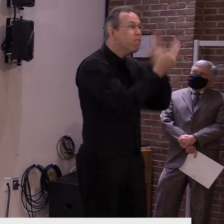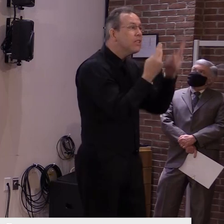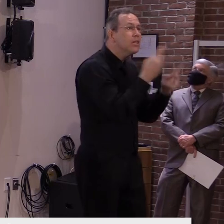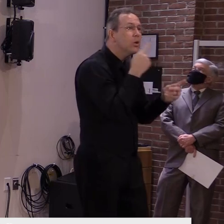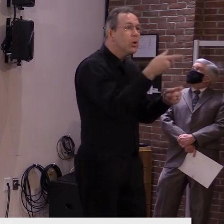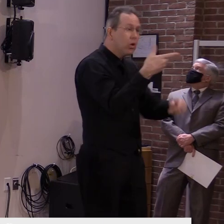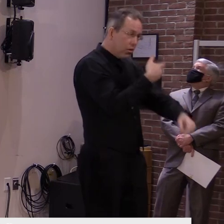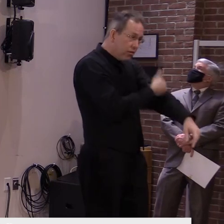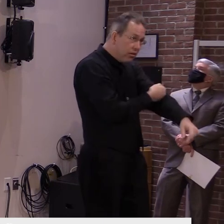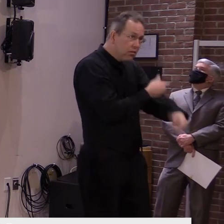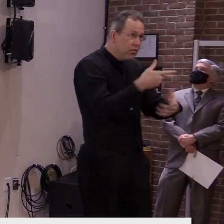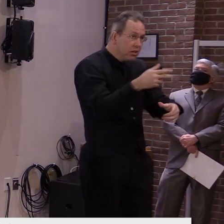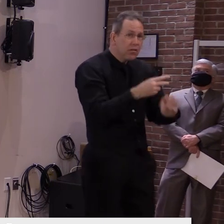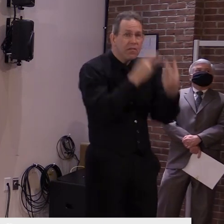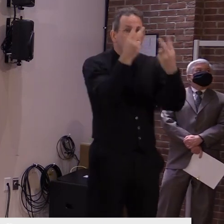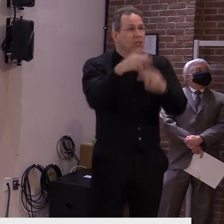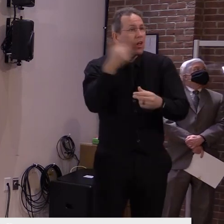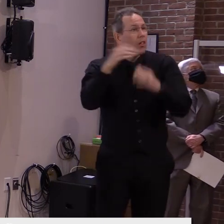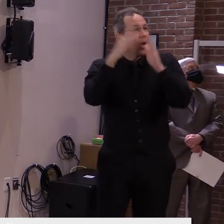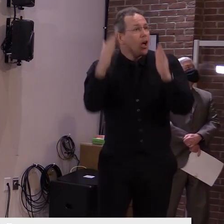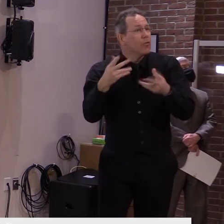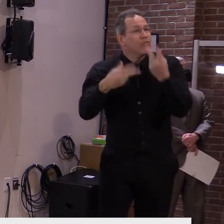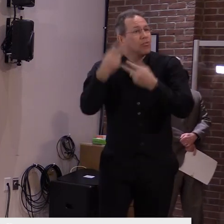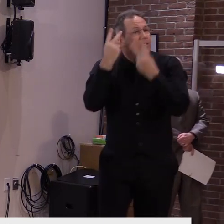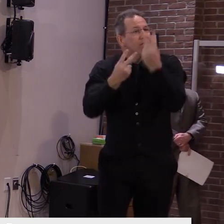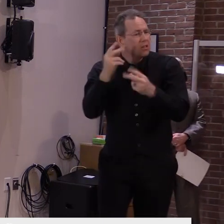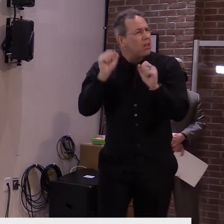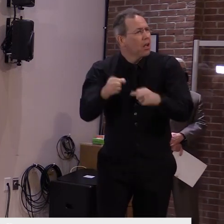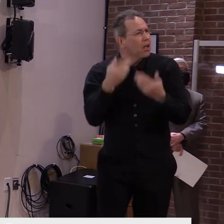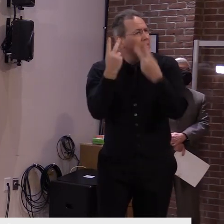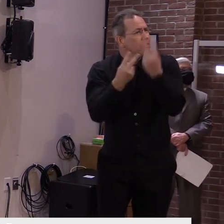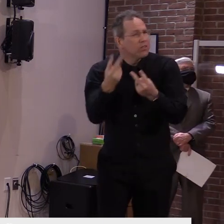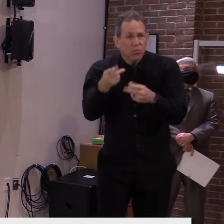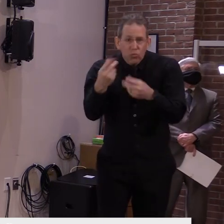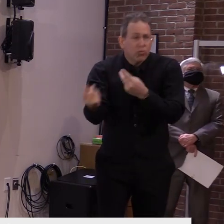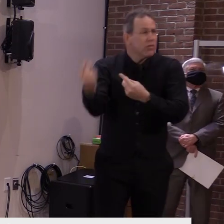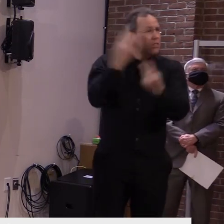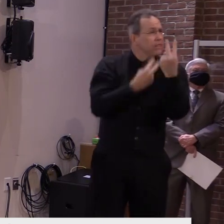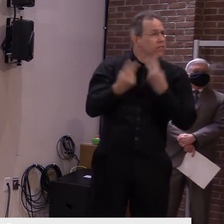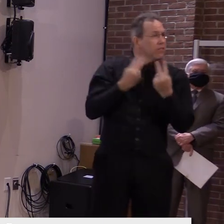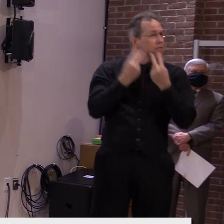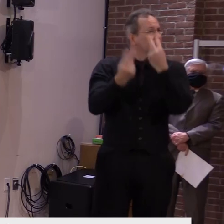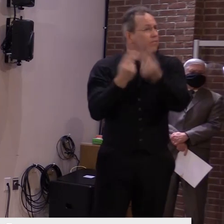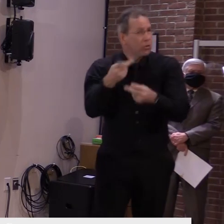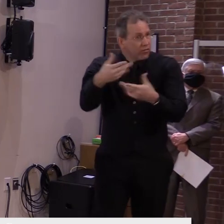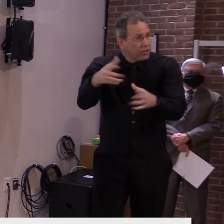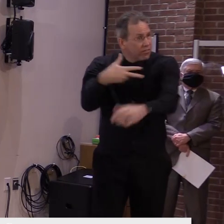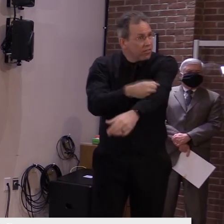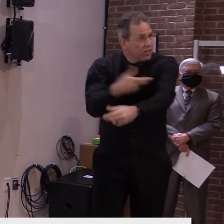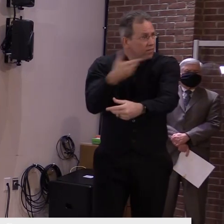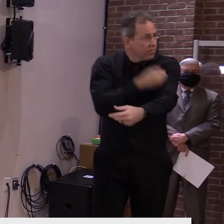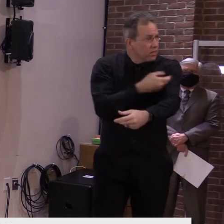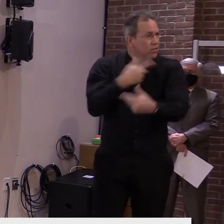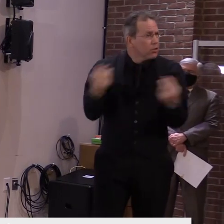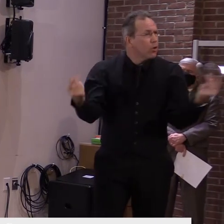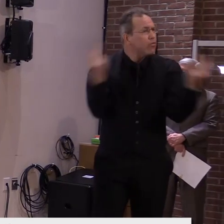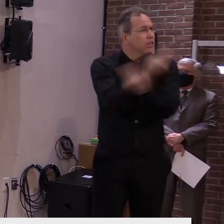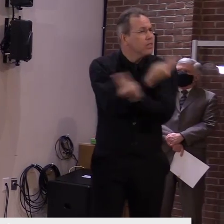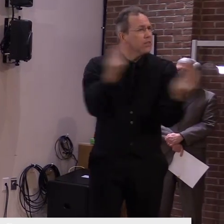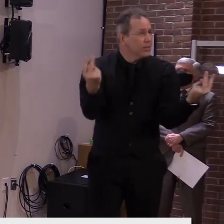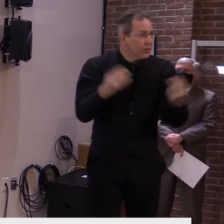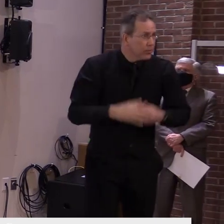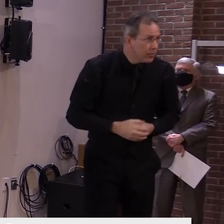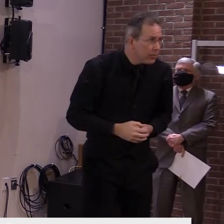that other household is not vaccinated. As we said at the time, this change has a lot of ripple effects on